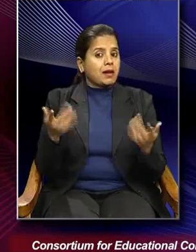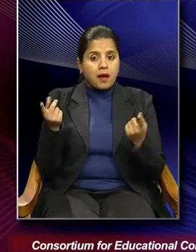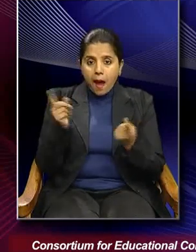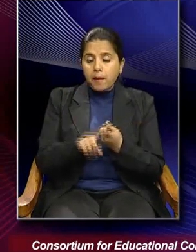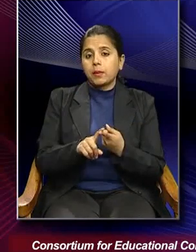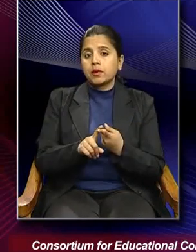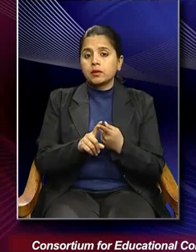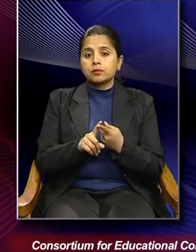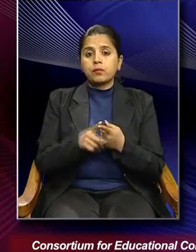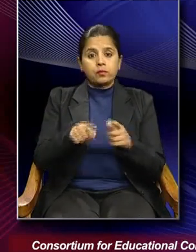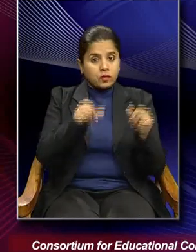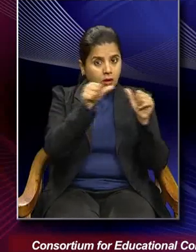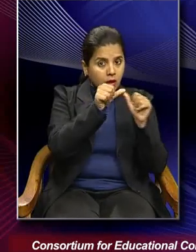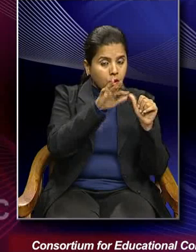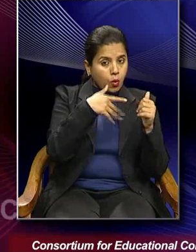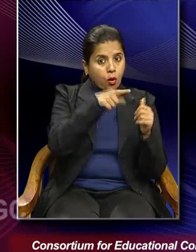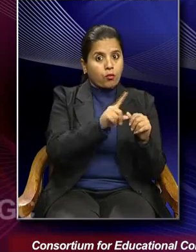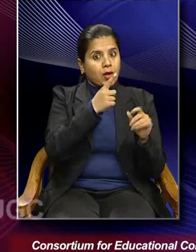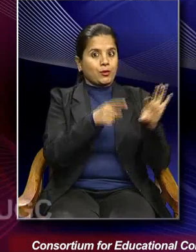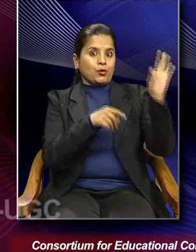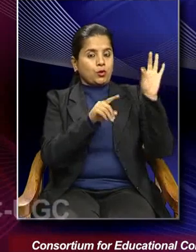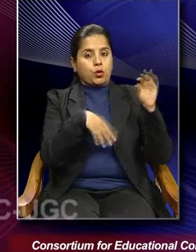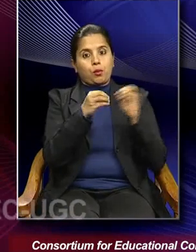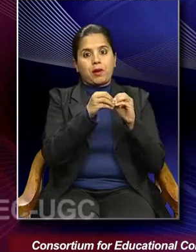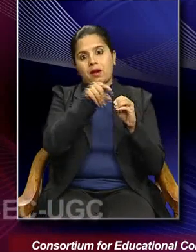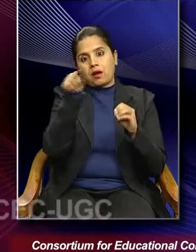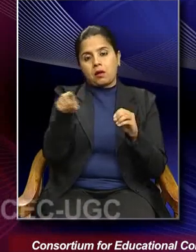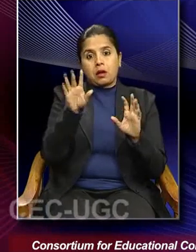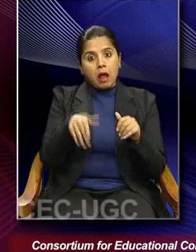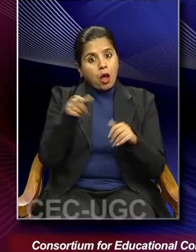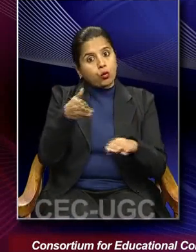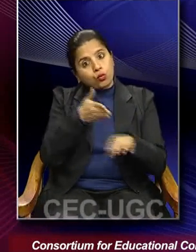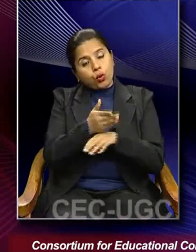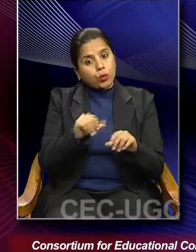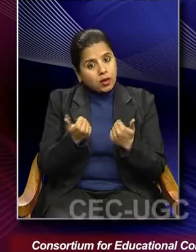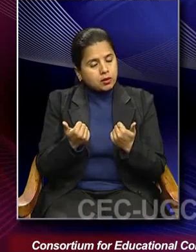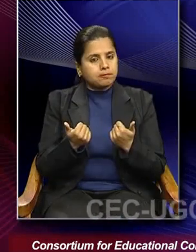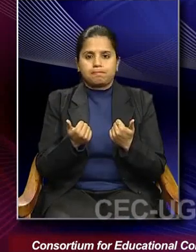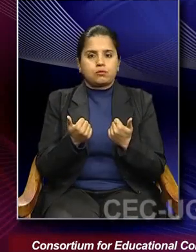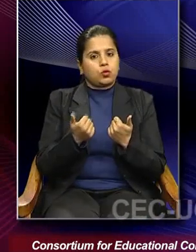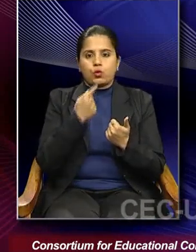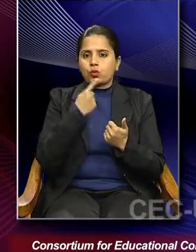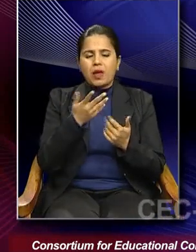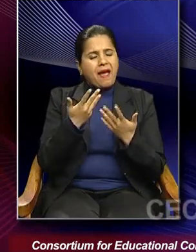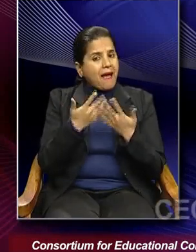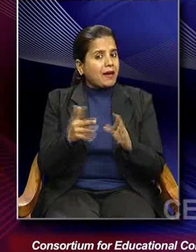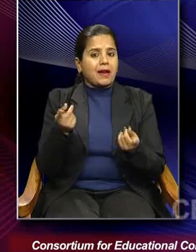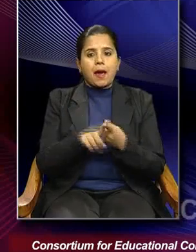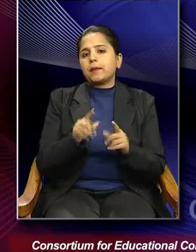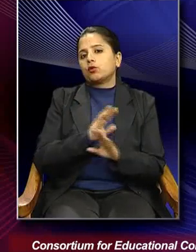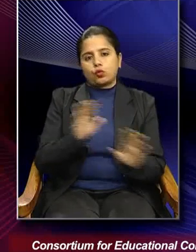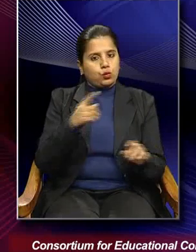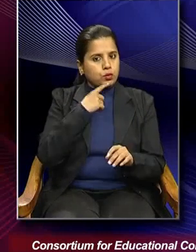circumstances, A being preferred to B can be violated in any